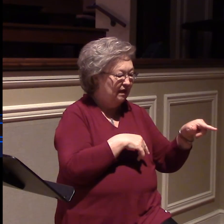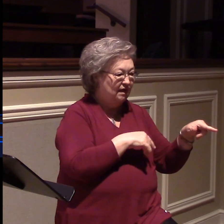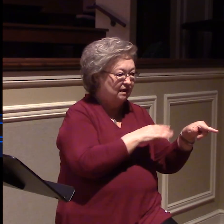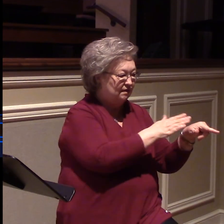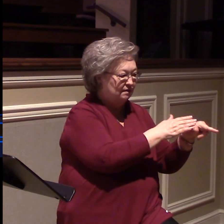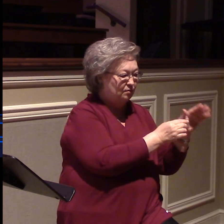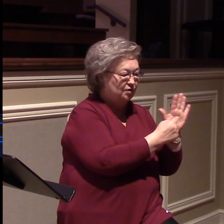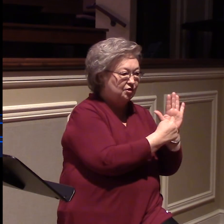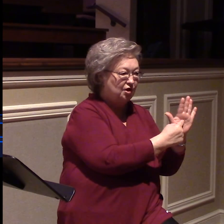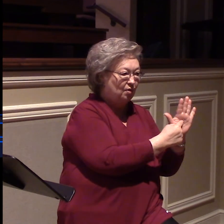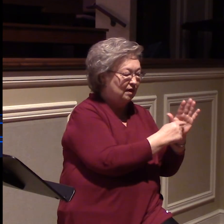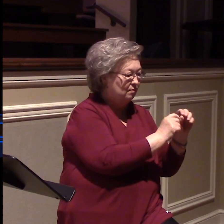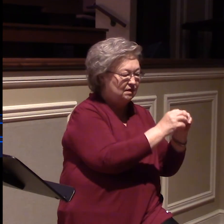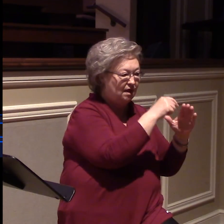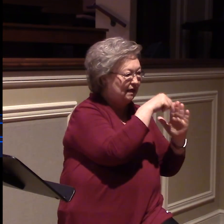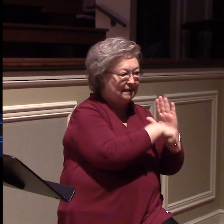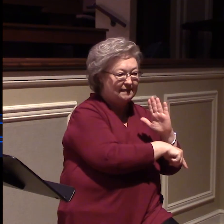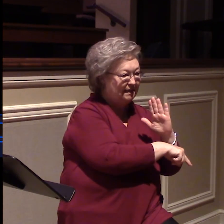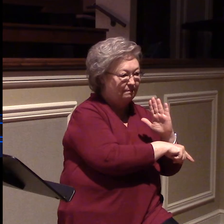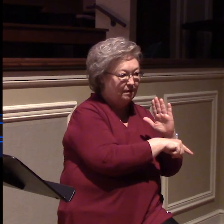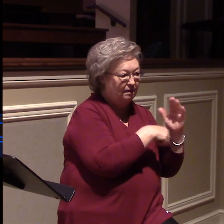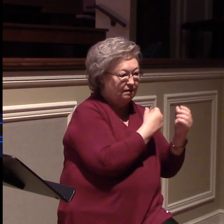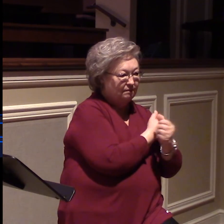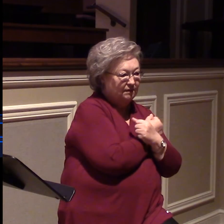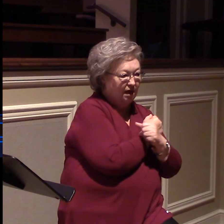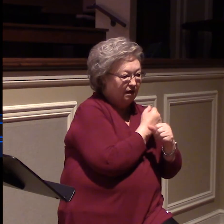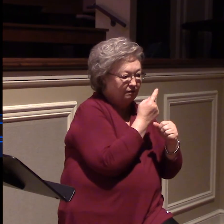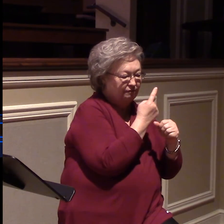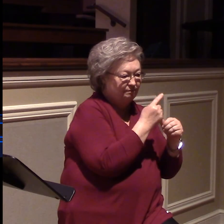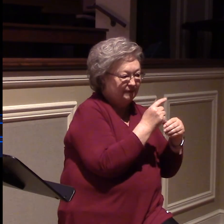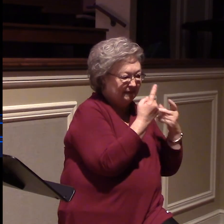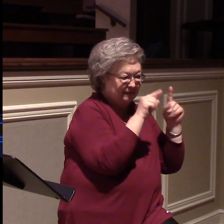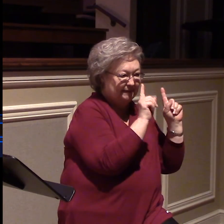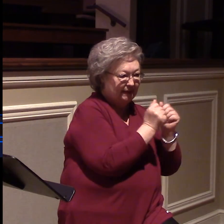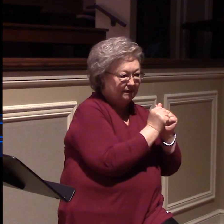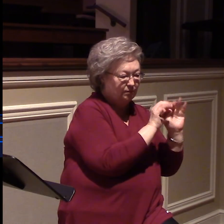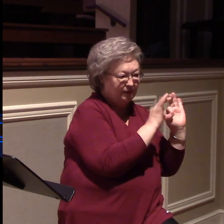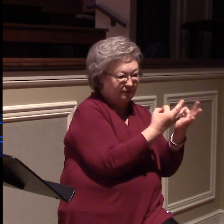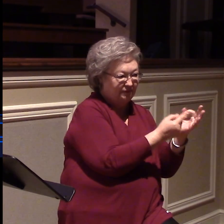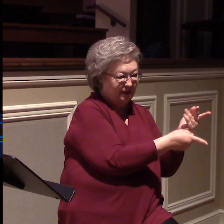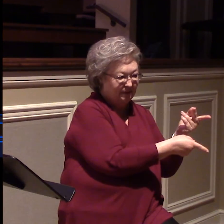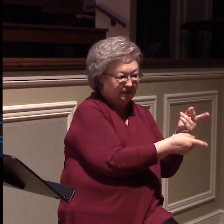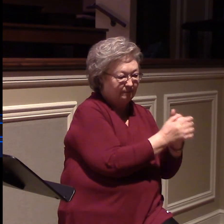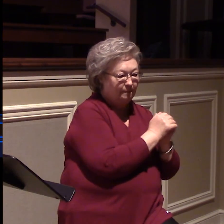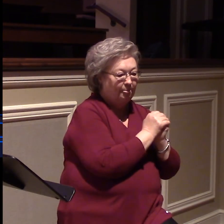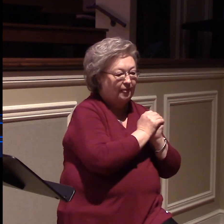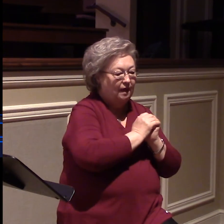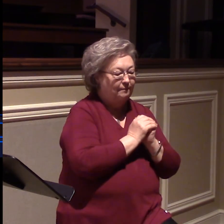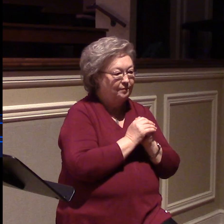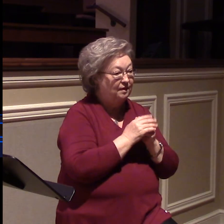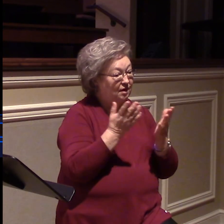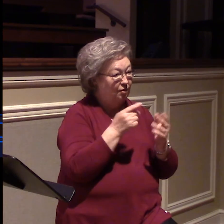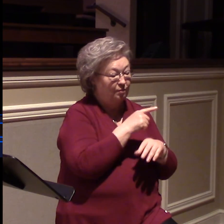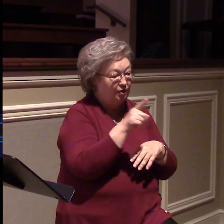that didn't even go deep enough to make any kind of impact on the people who were closest to him. And here's the deal, church, and here's the deal, men. You can hide your